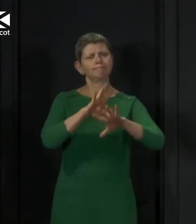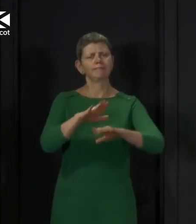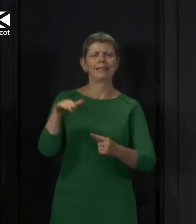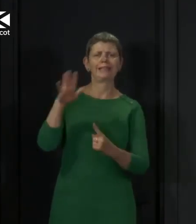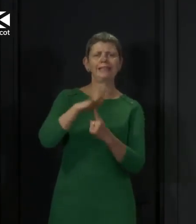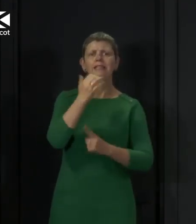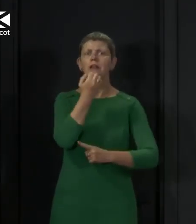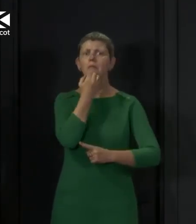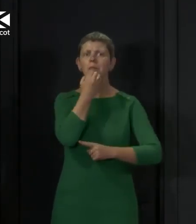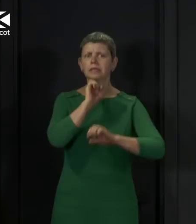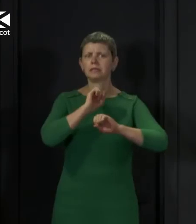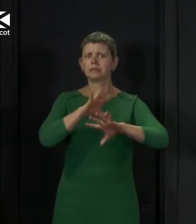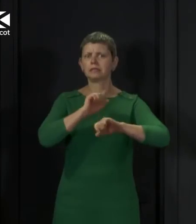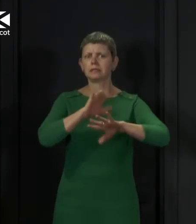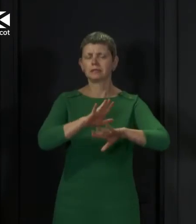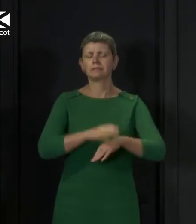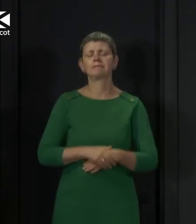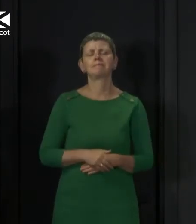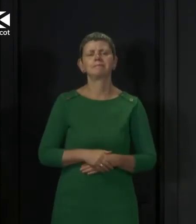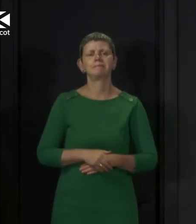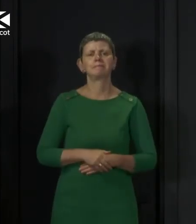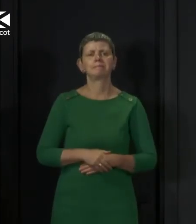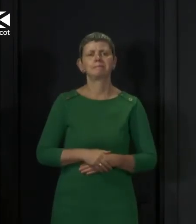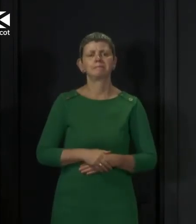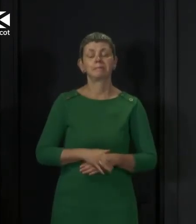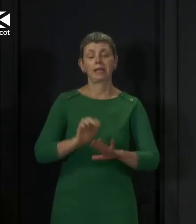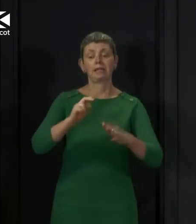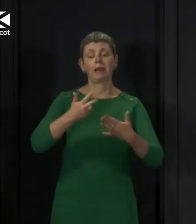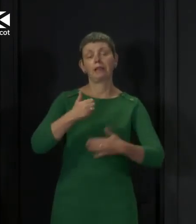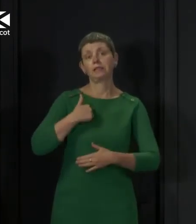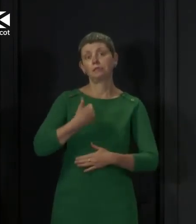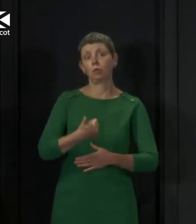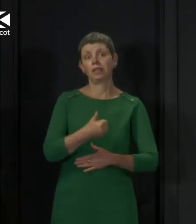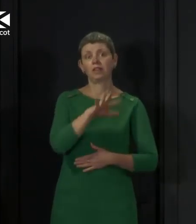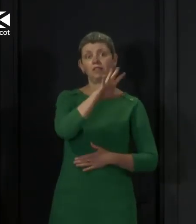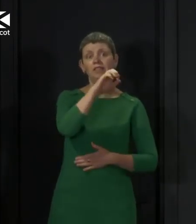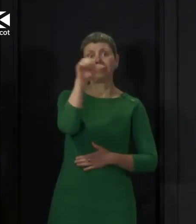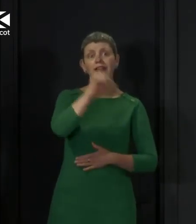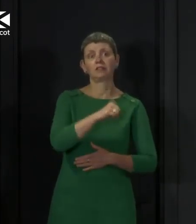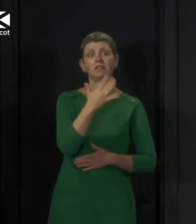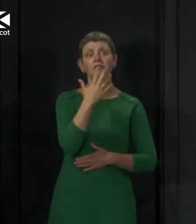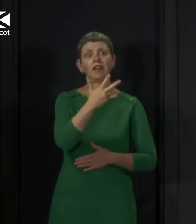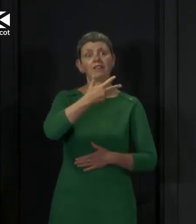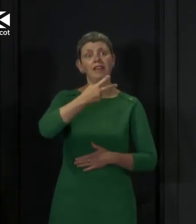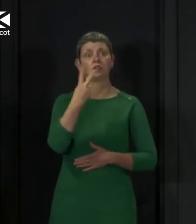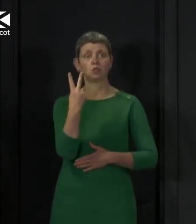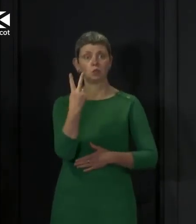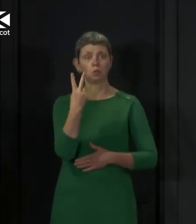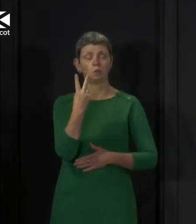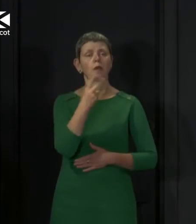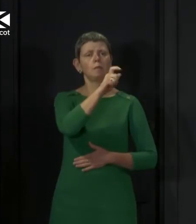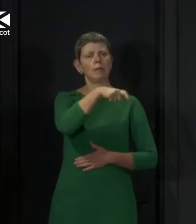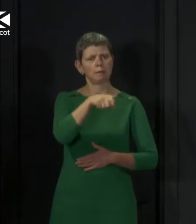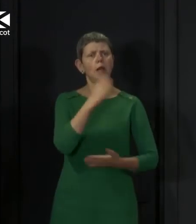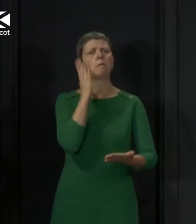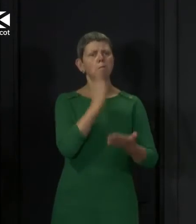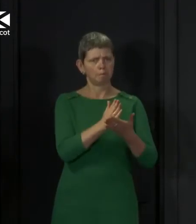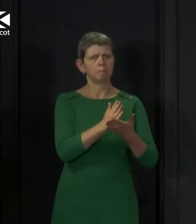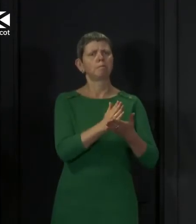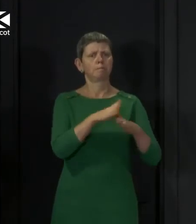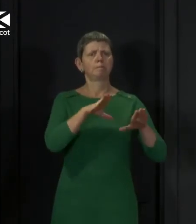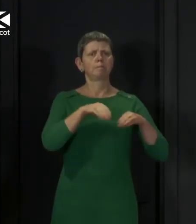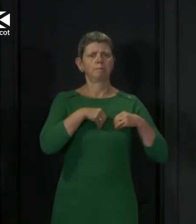COVID-19. As at nine o'clock this morning, there have been 15,582 positive cases confirmed,